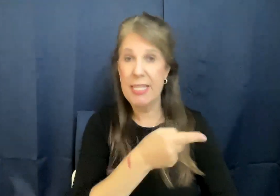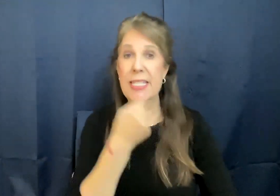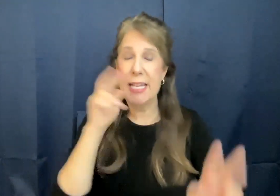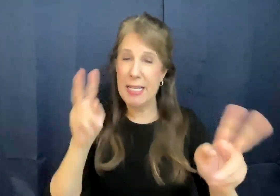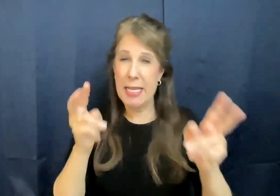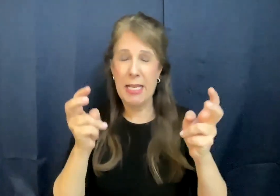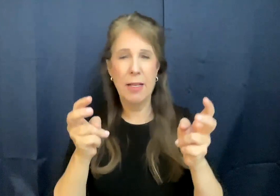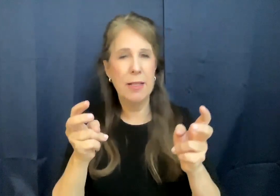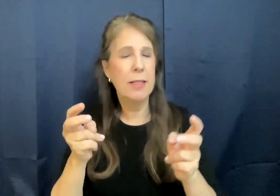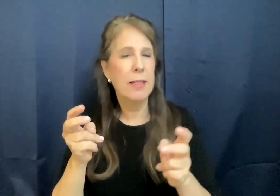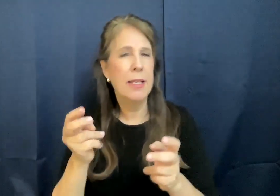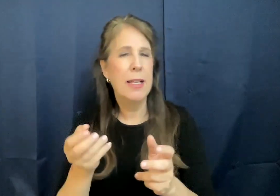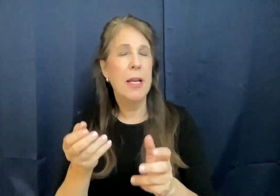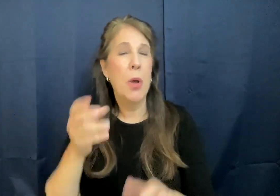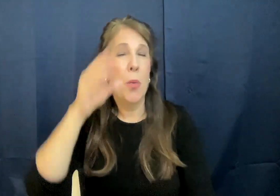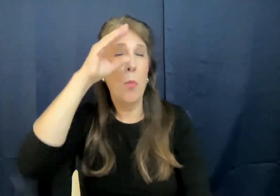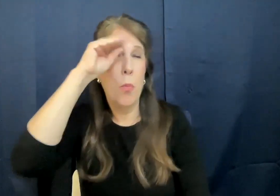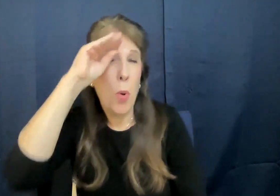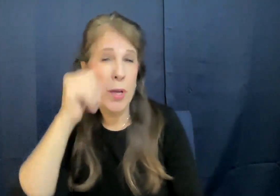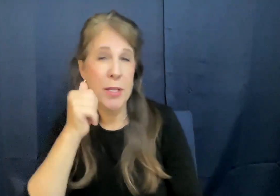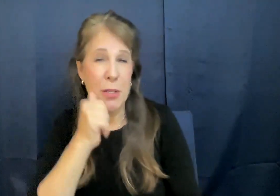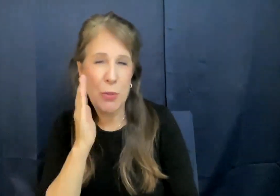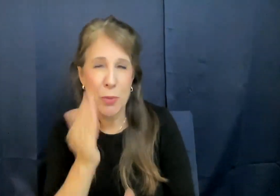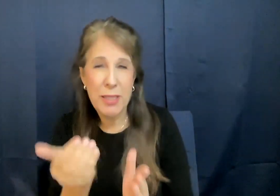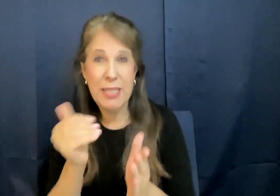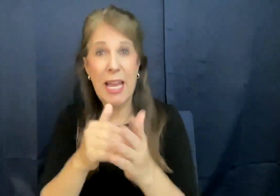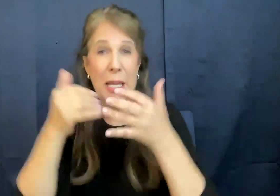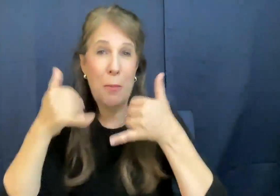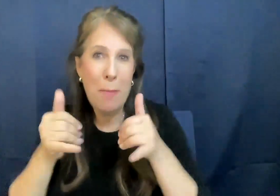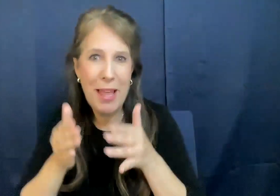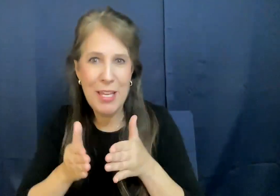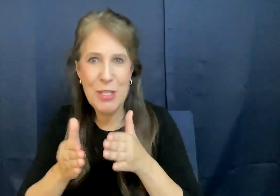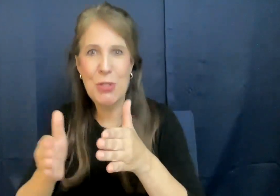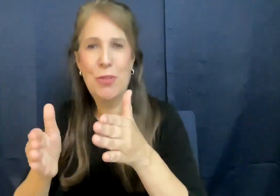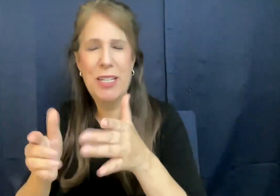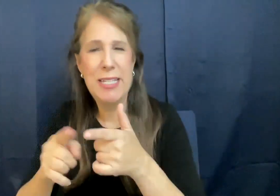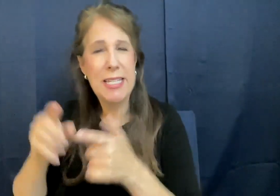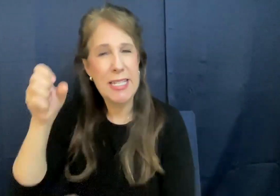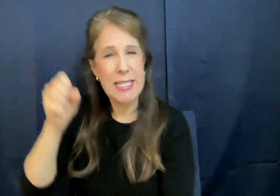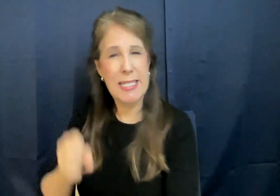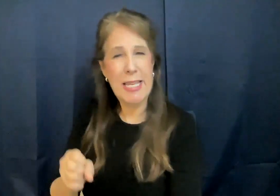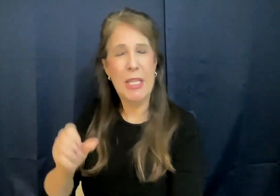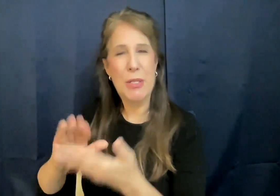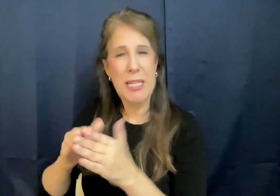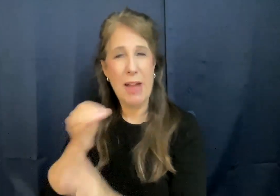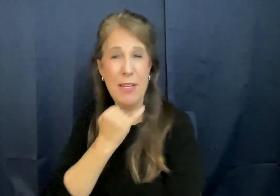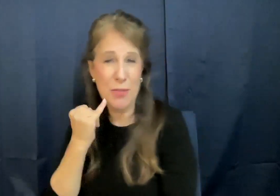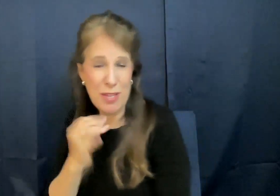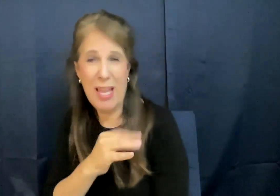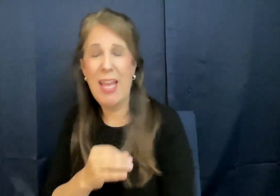Be'eri and Sderot, and the elderly shall sit peacefully by the walkways of Nachal Oz and